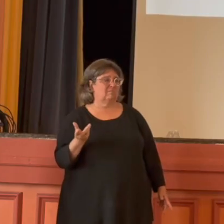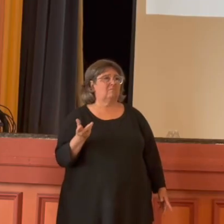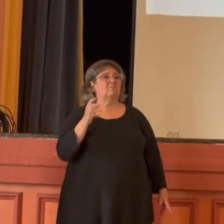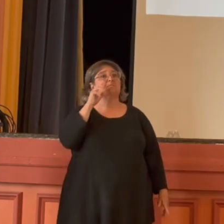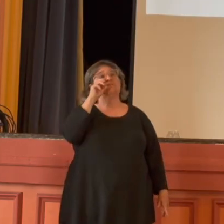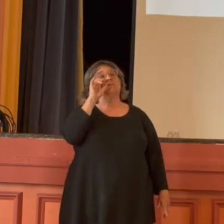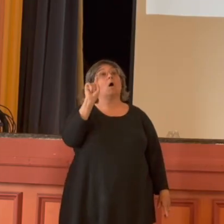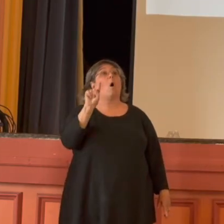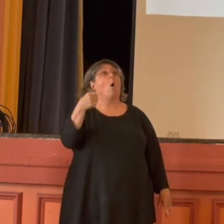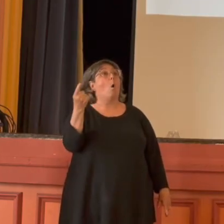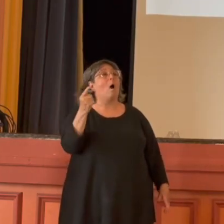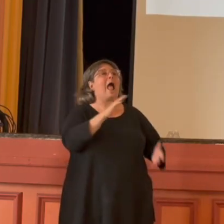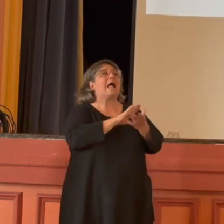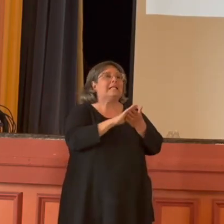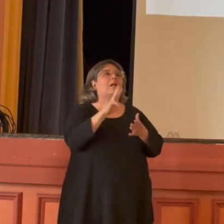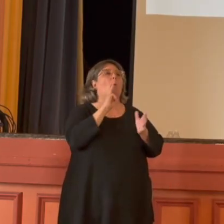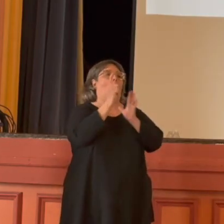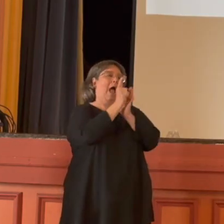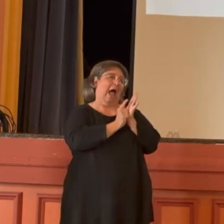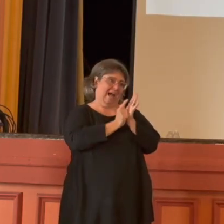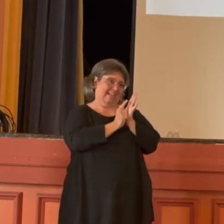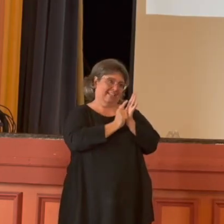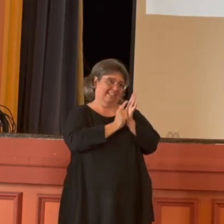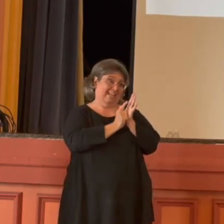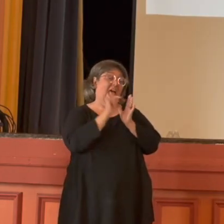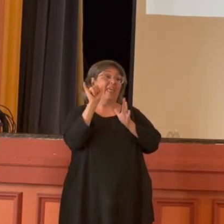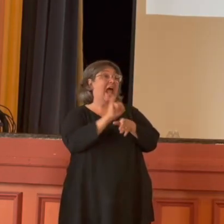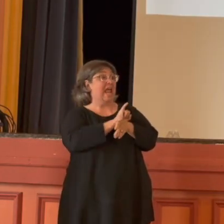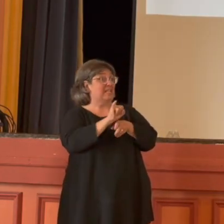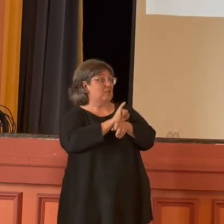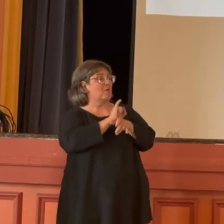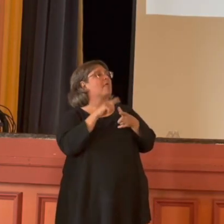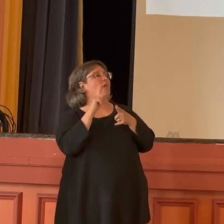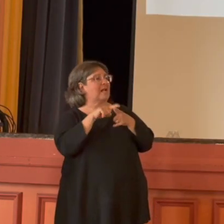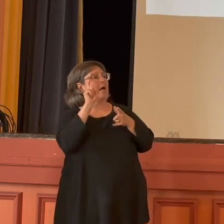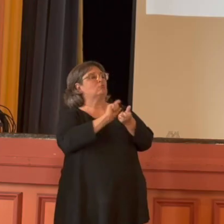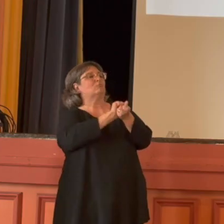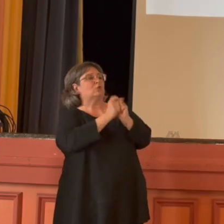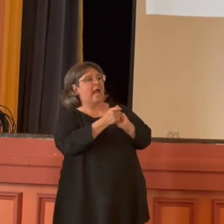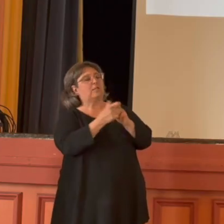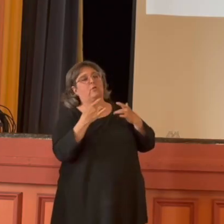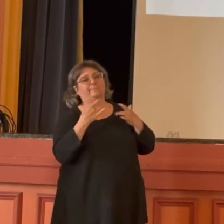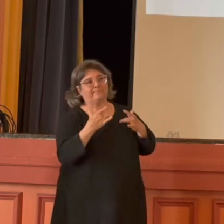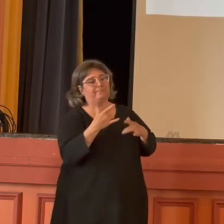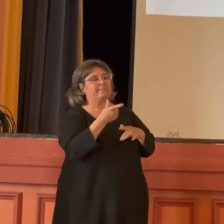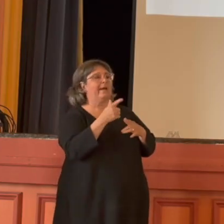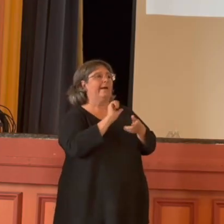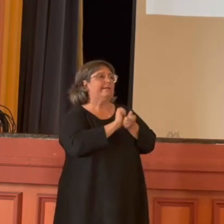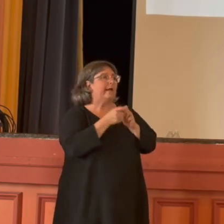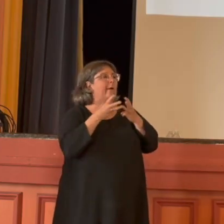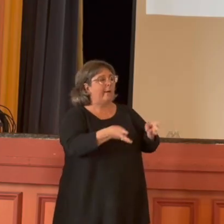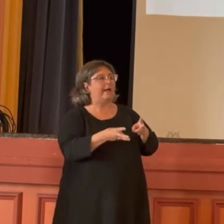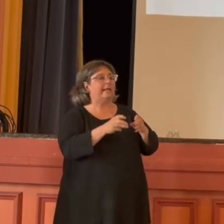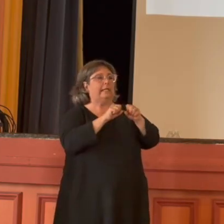And so it was only under the Clean Water Act that those industries then had to change their ways, and a